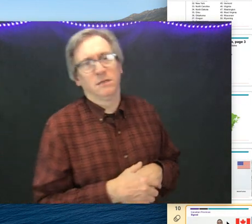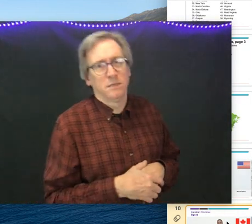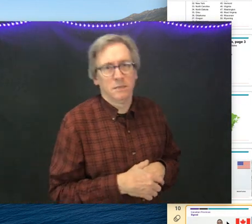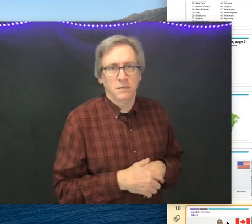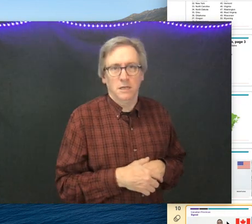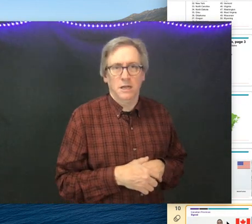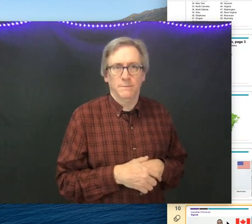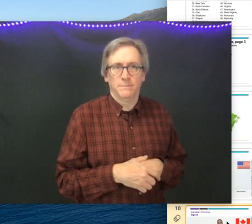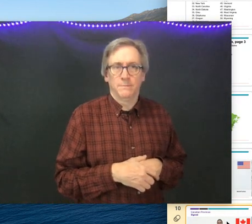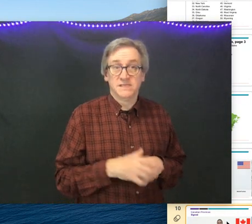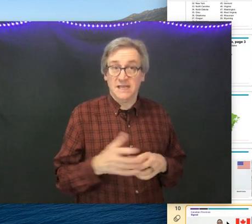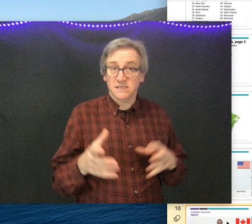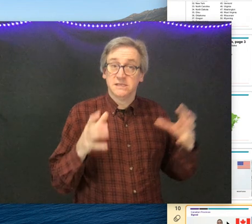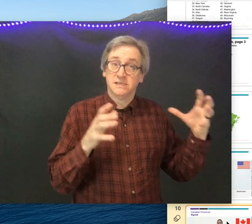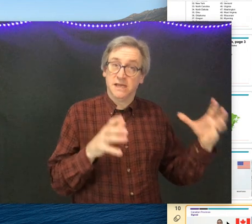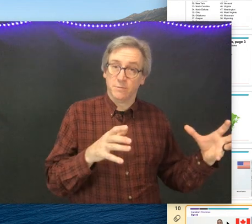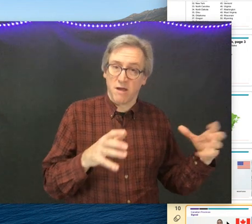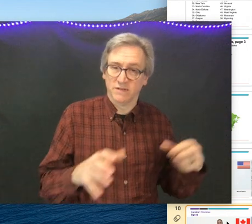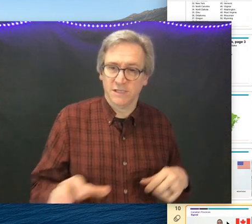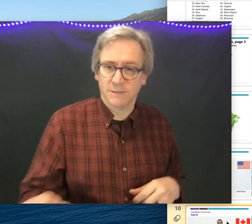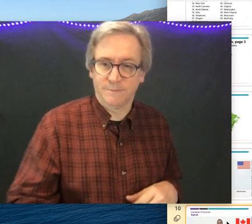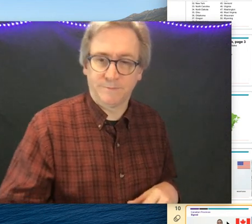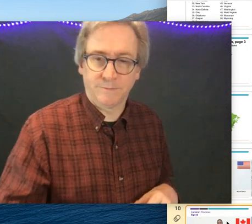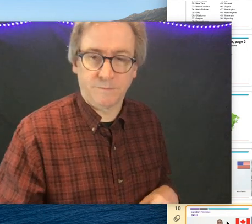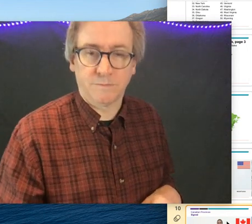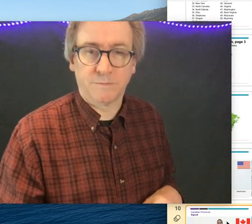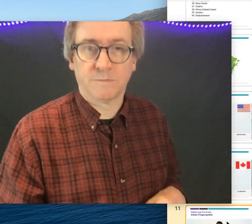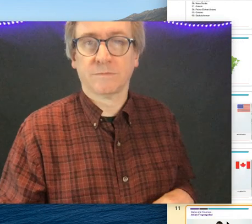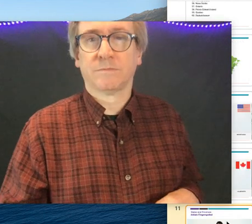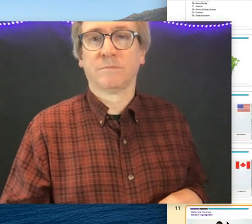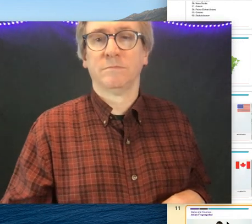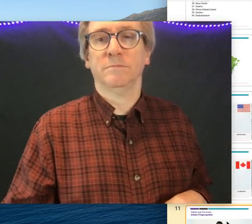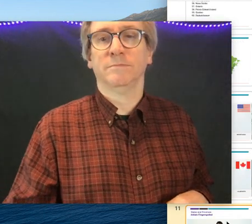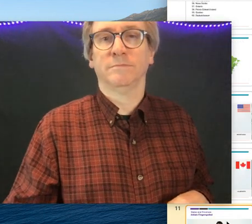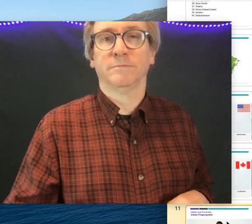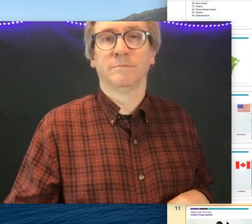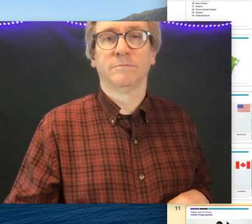signed states, signed provinces.